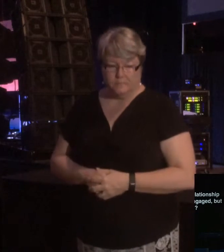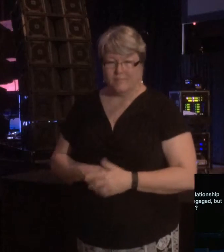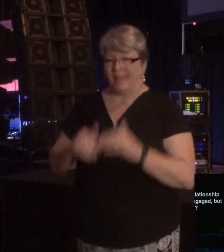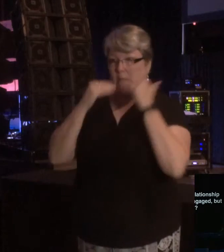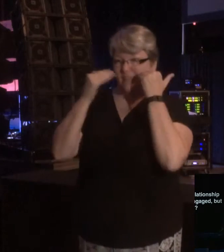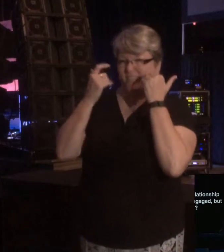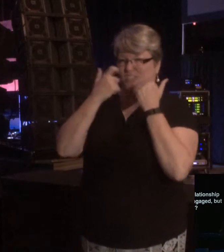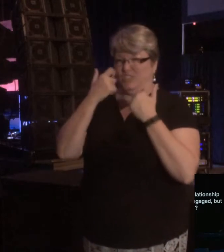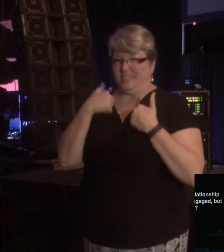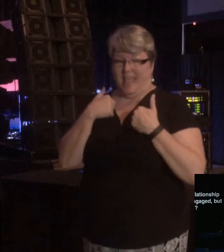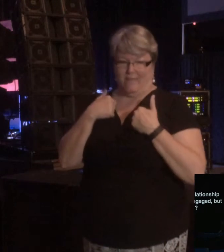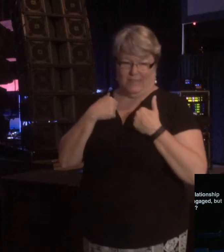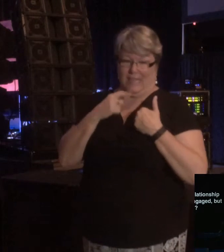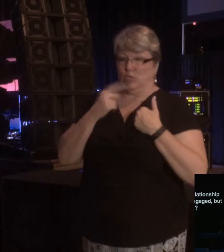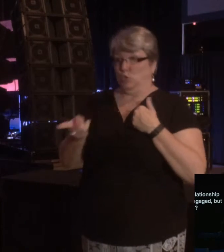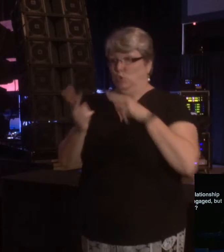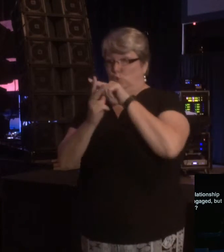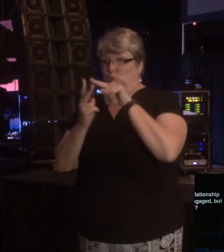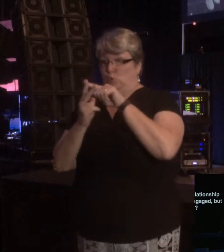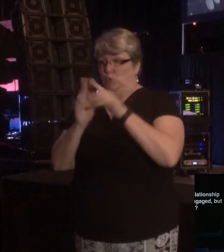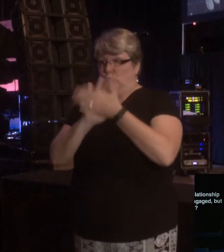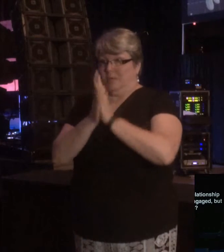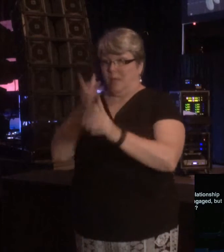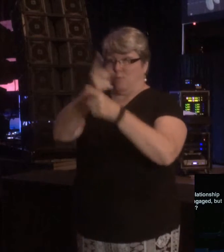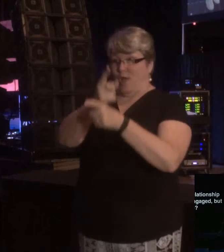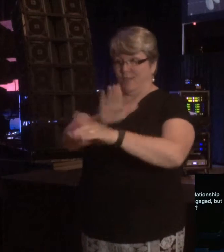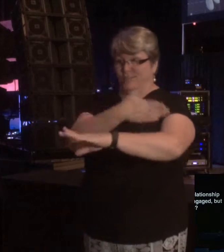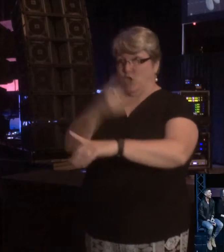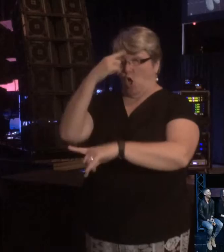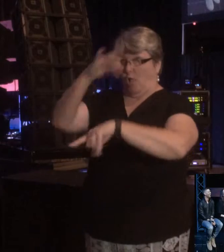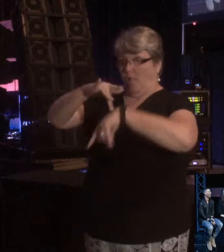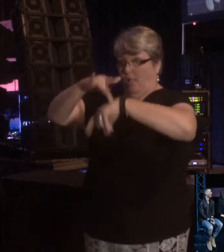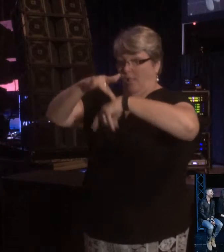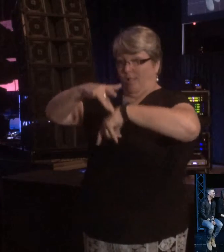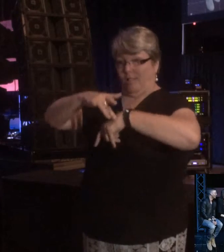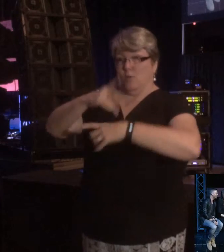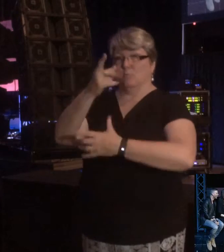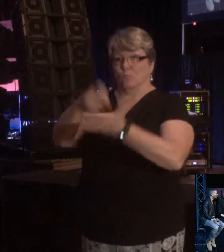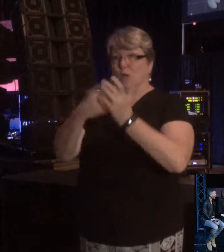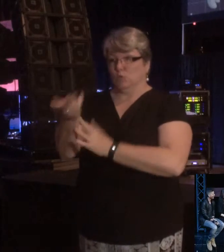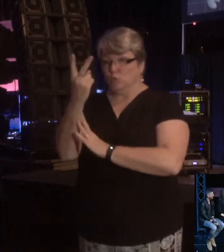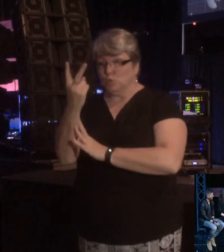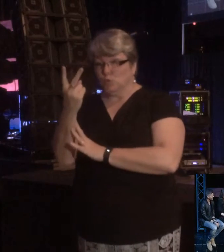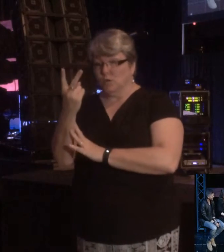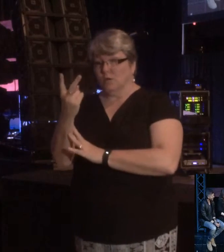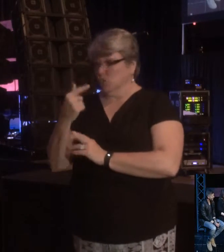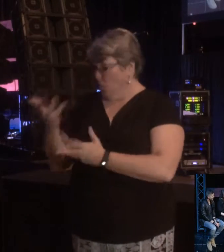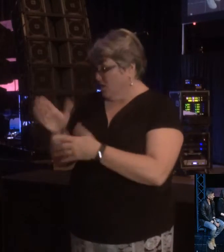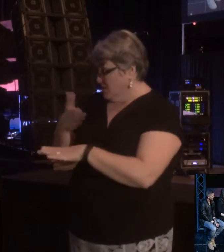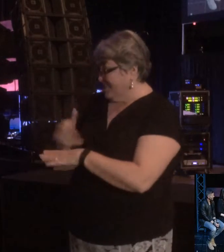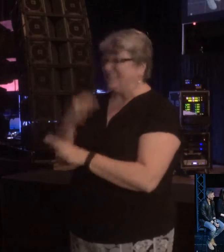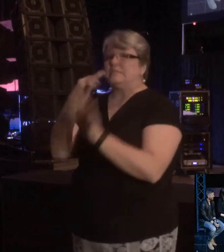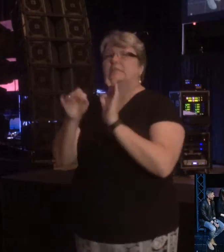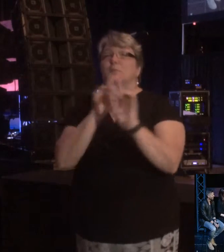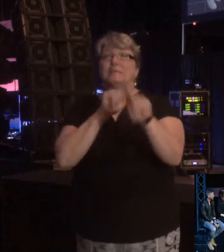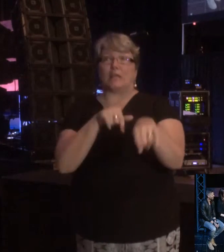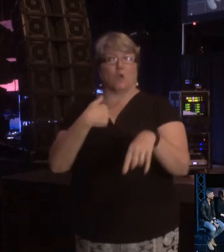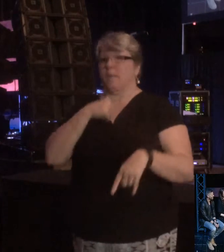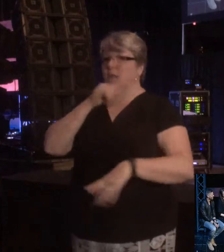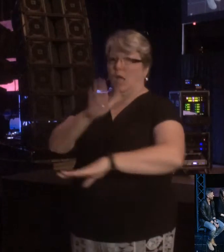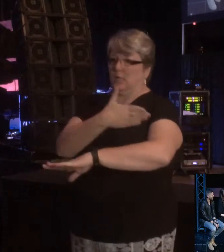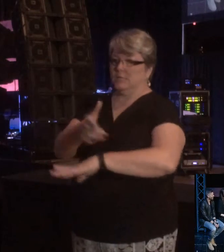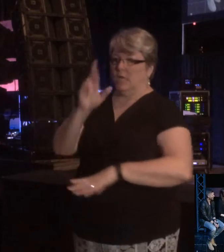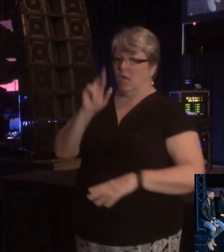a full pressing into the Lord for wisdom and guidance in that, and believing He will make it clear.